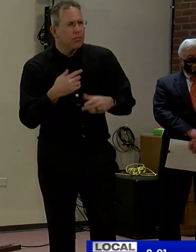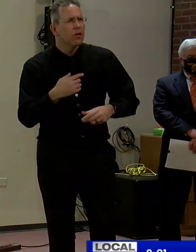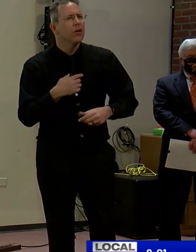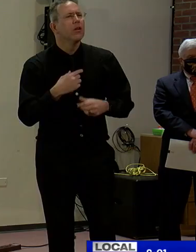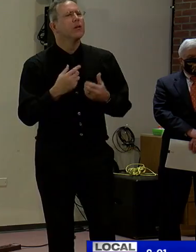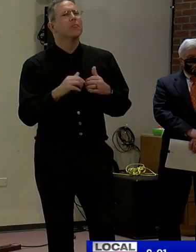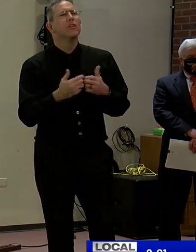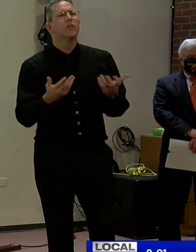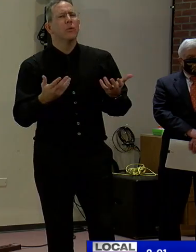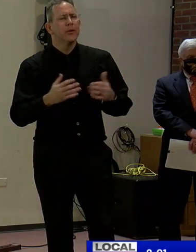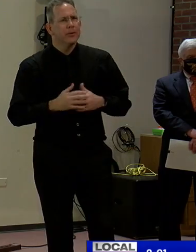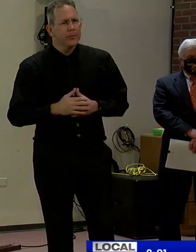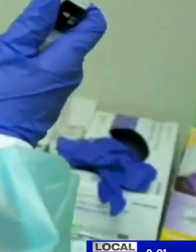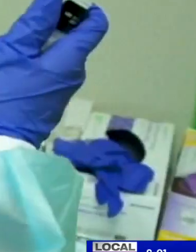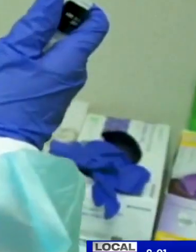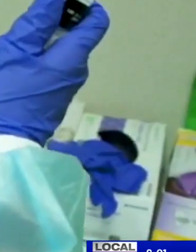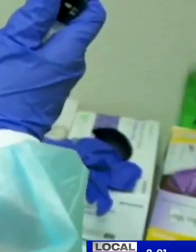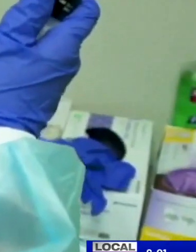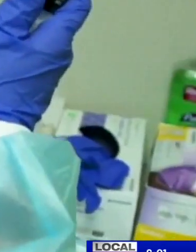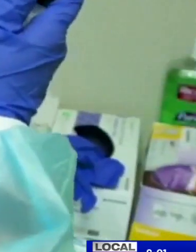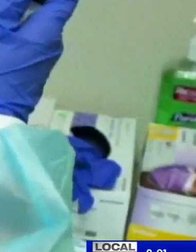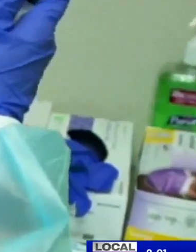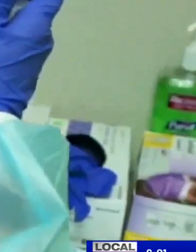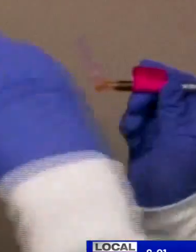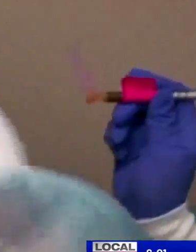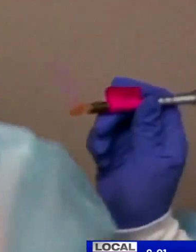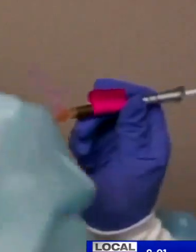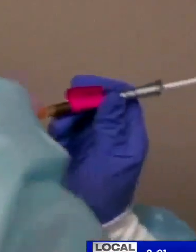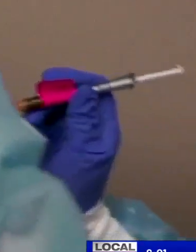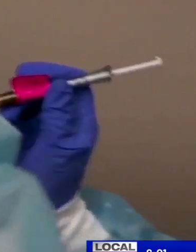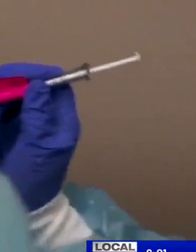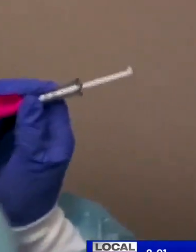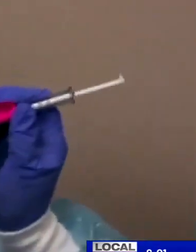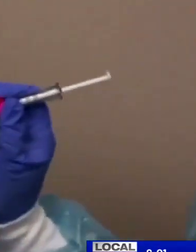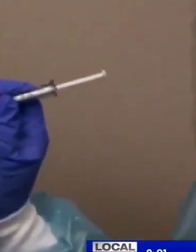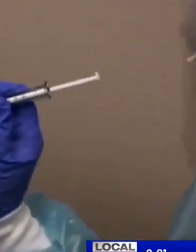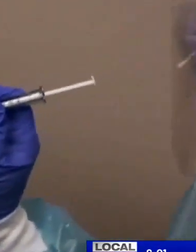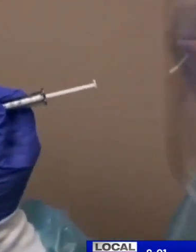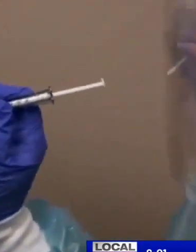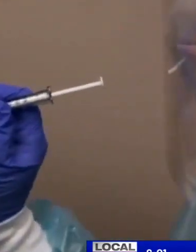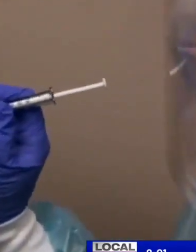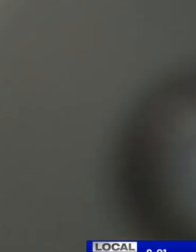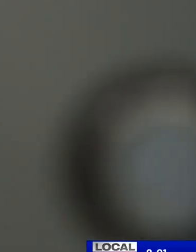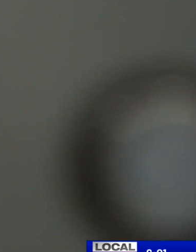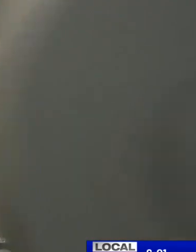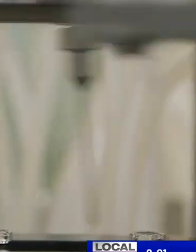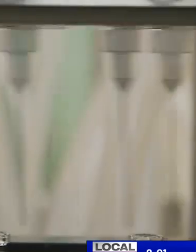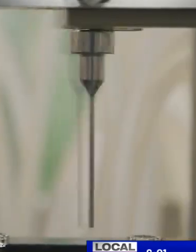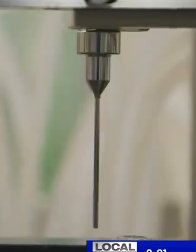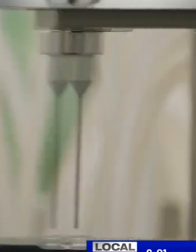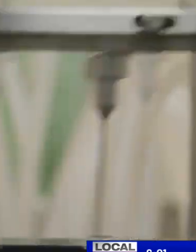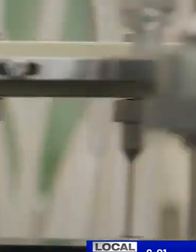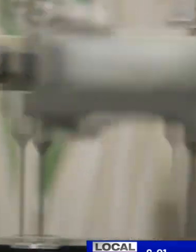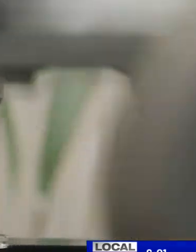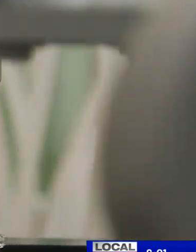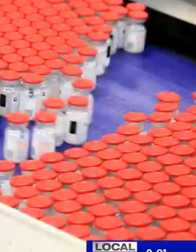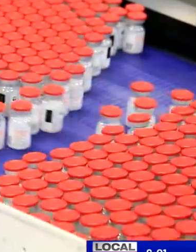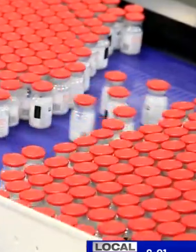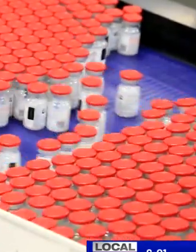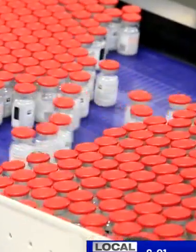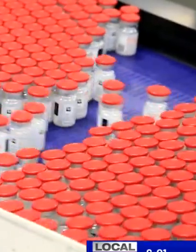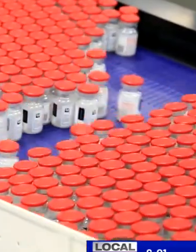is dependent upon the supply. Human Services Secretary Mike Smith said the state is still on track to finish getting first doses out